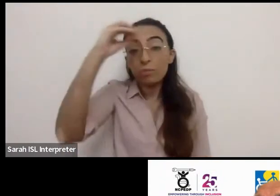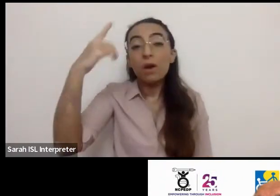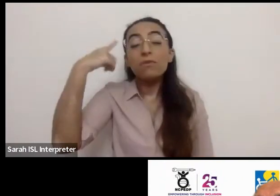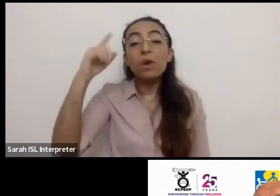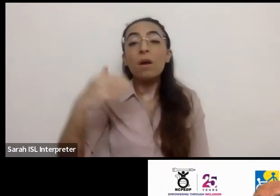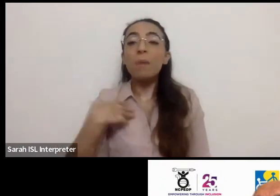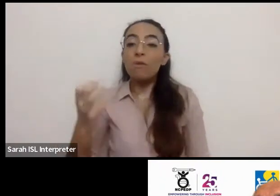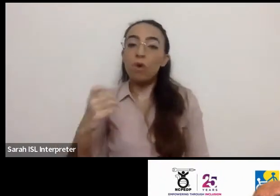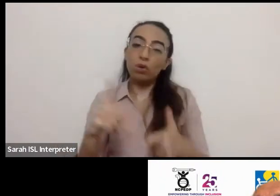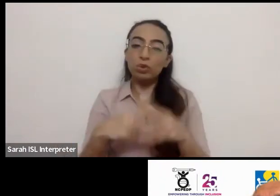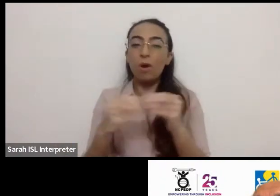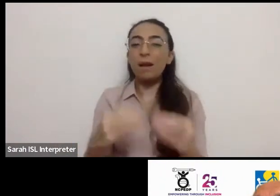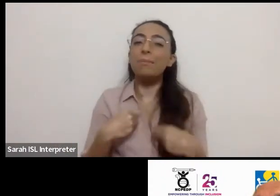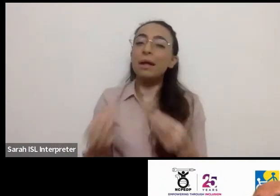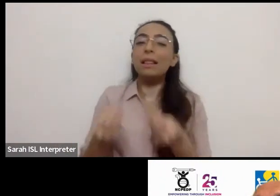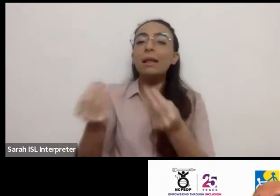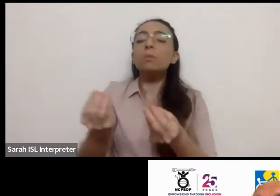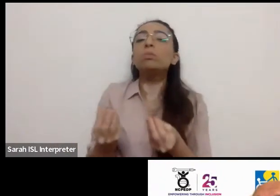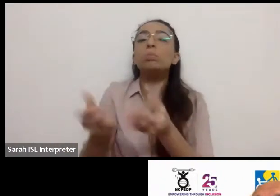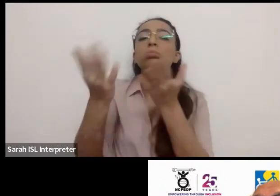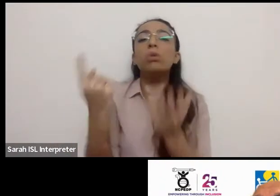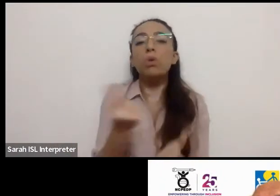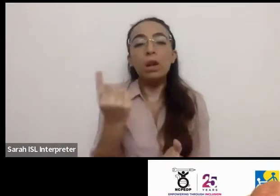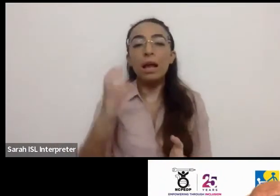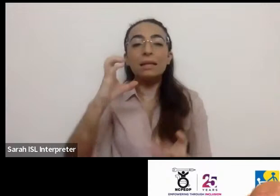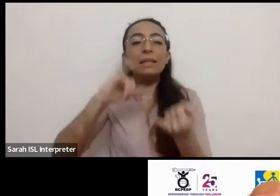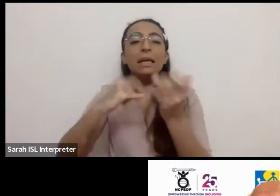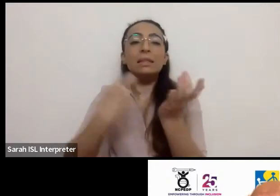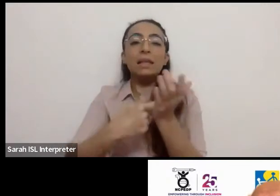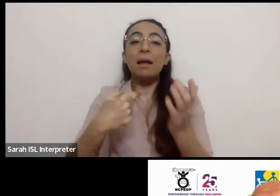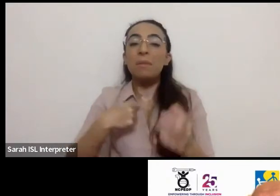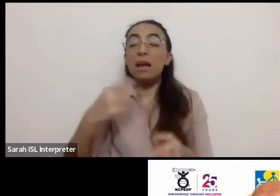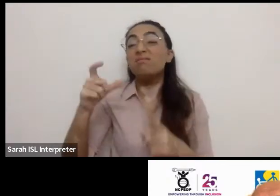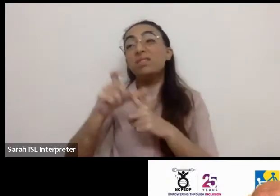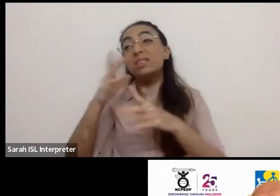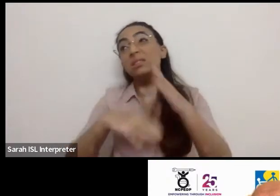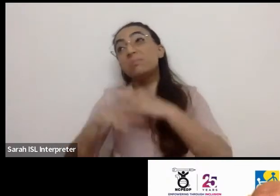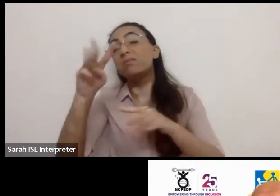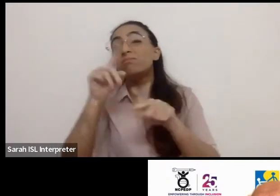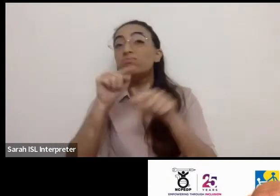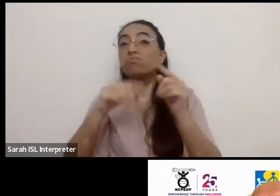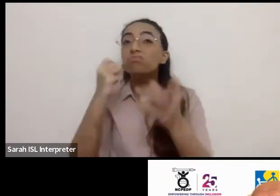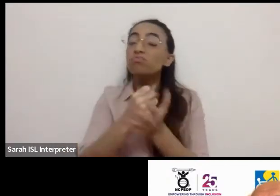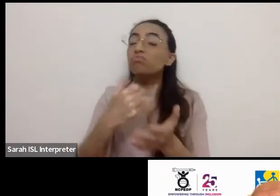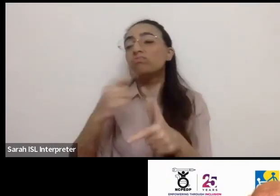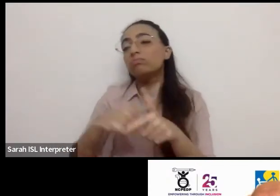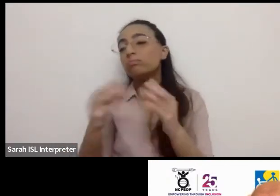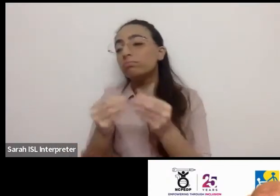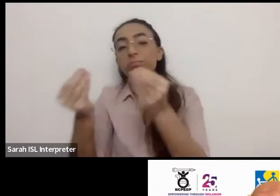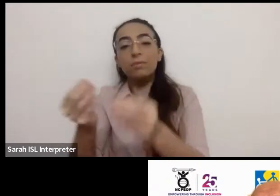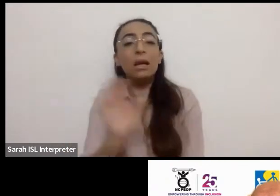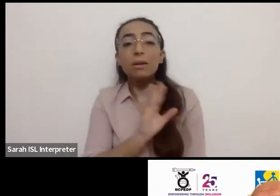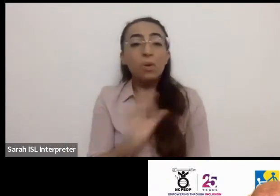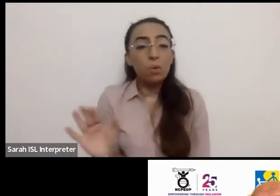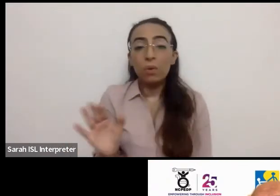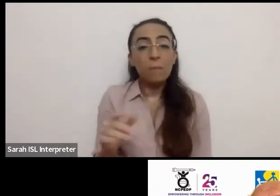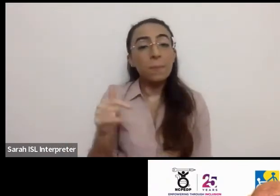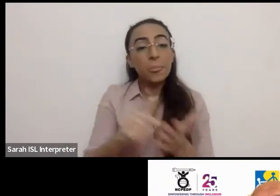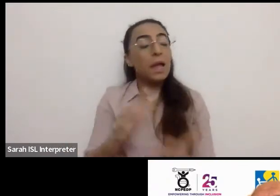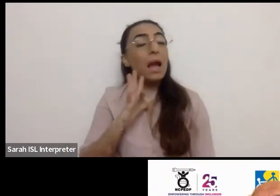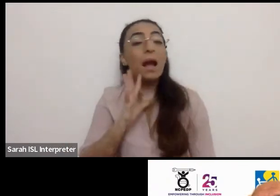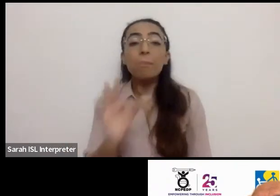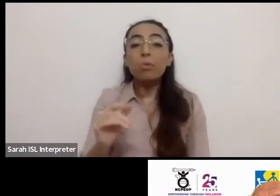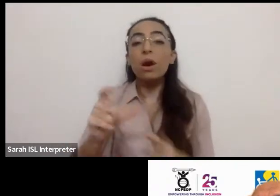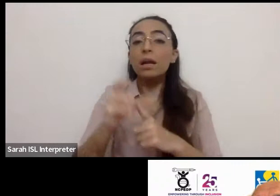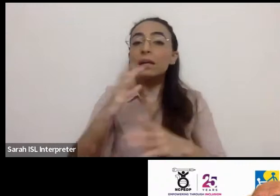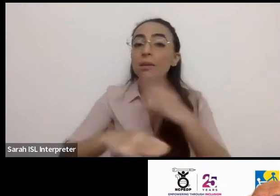hire people to meet a number quotient. We're going to hire people that have a skill set and how we can help. There's certainly a lot of focus on how